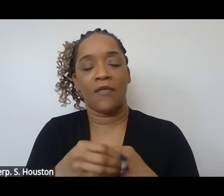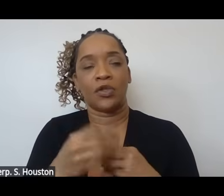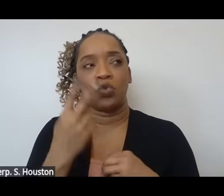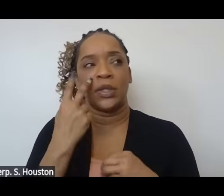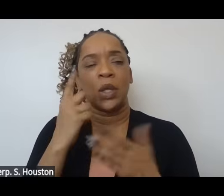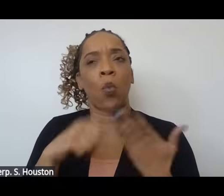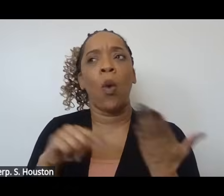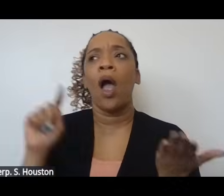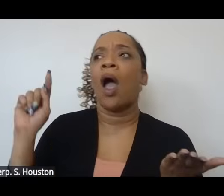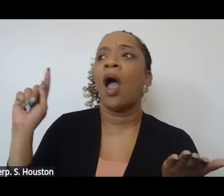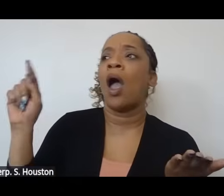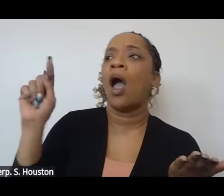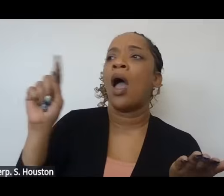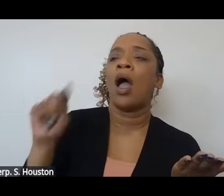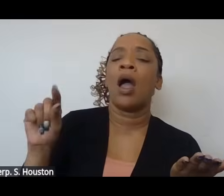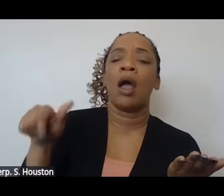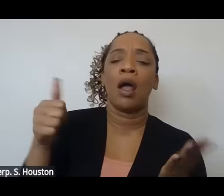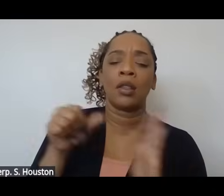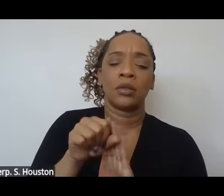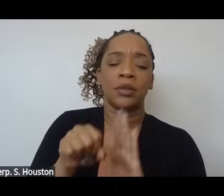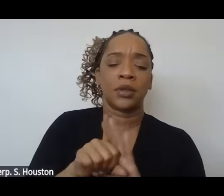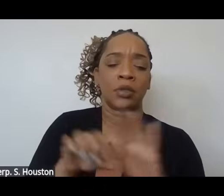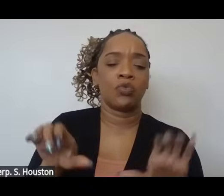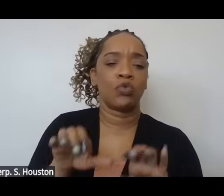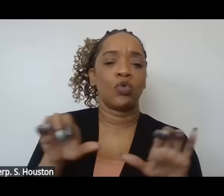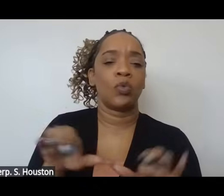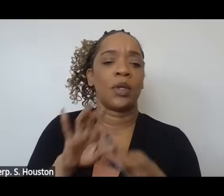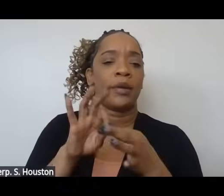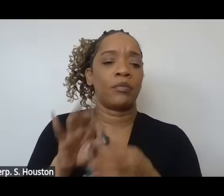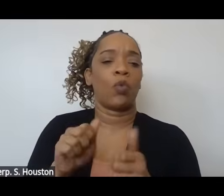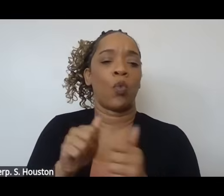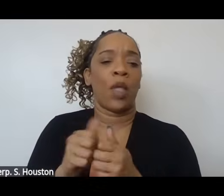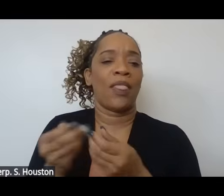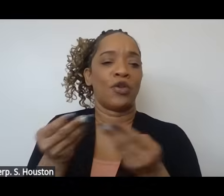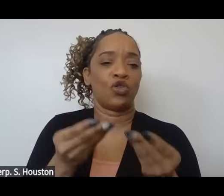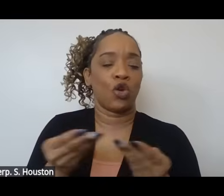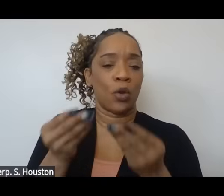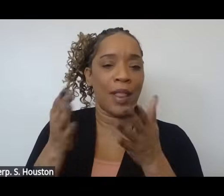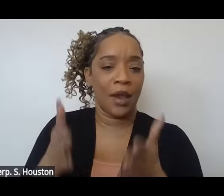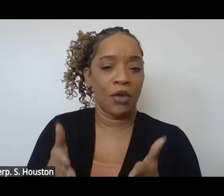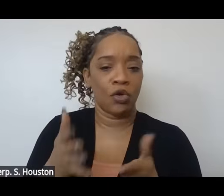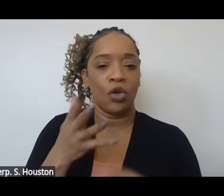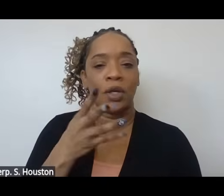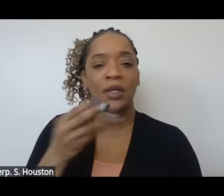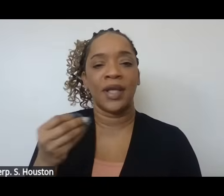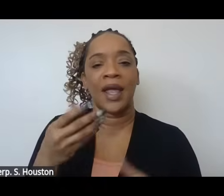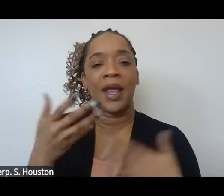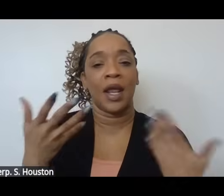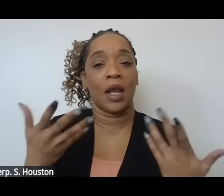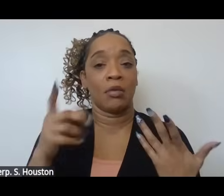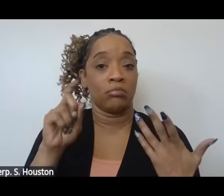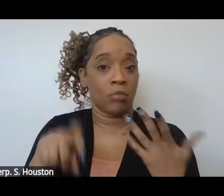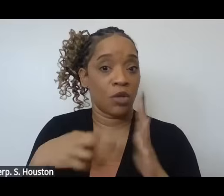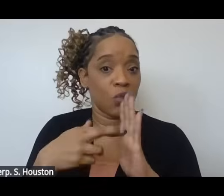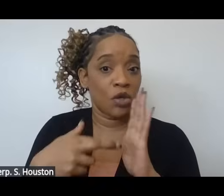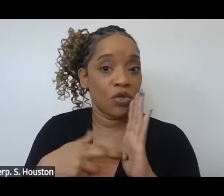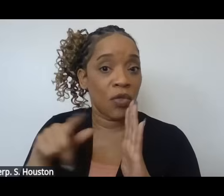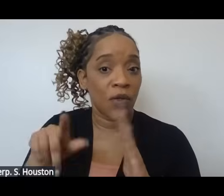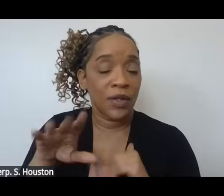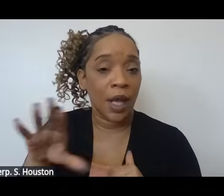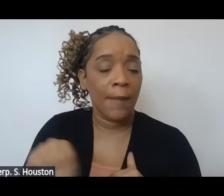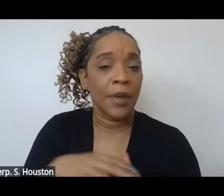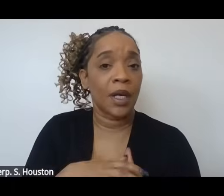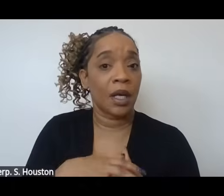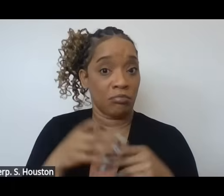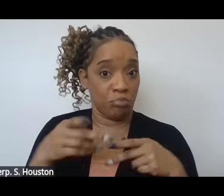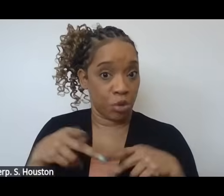Whether registration of the companies is permissible, what kind of standards could be imposed.